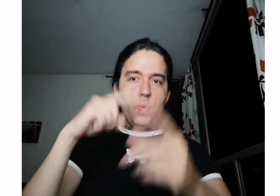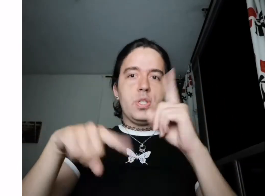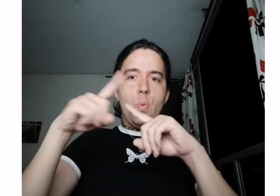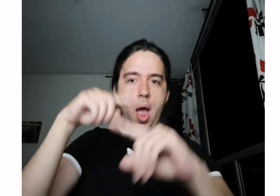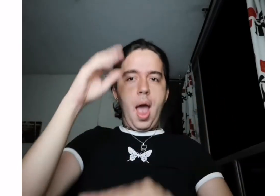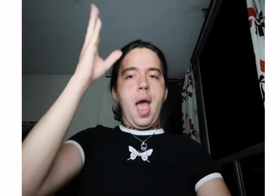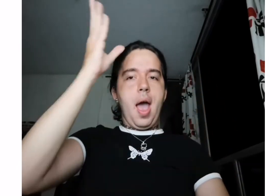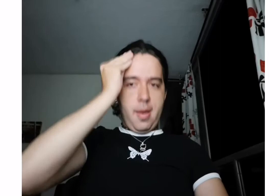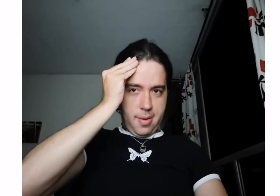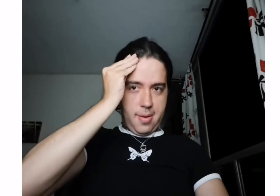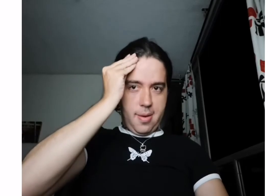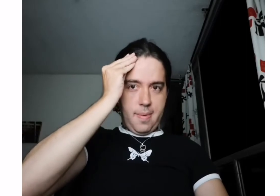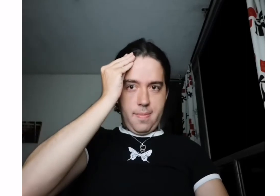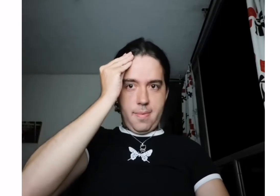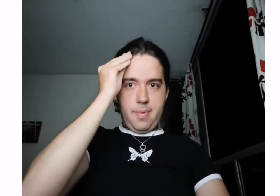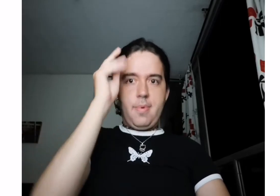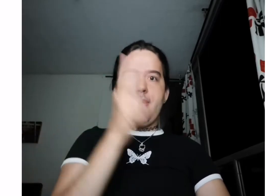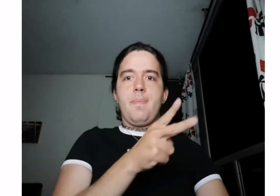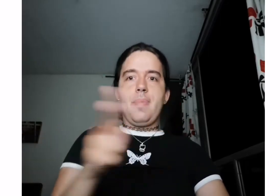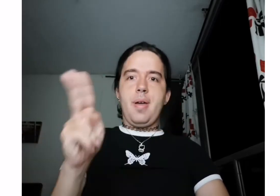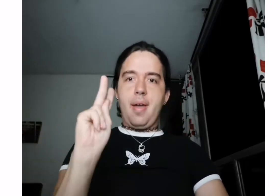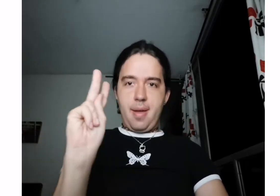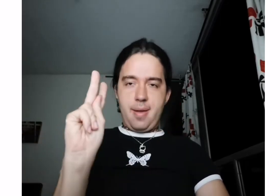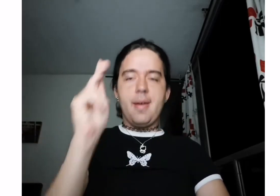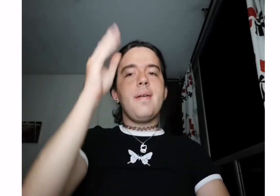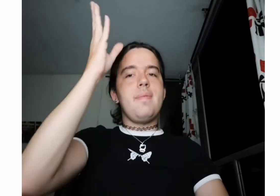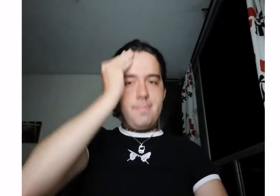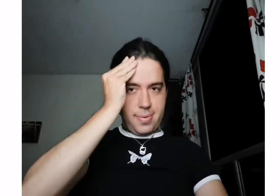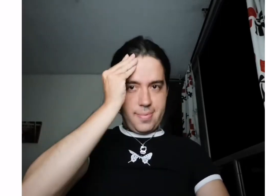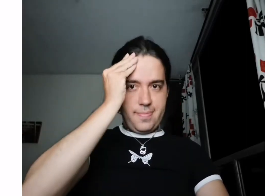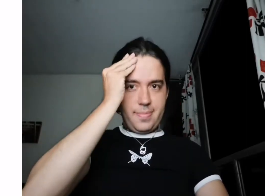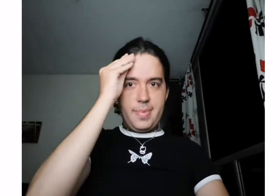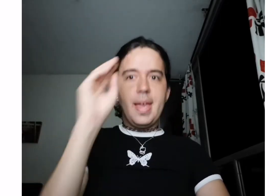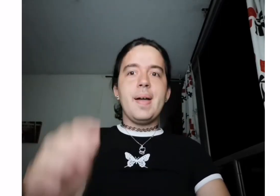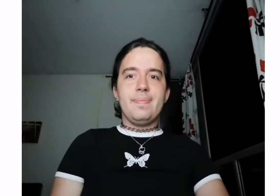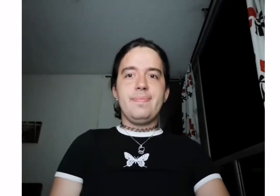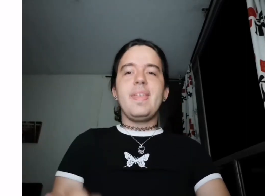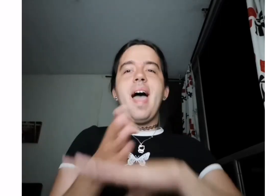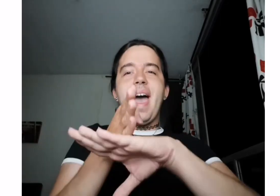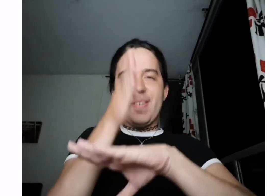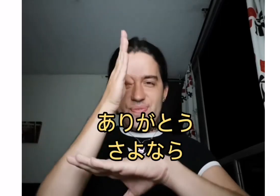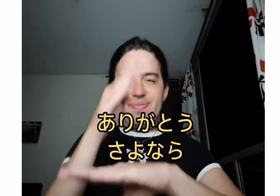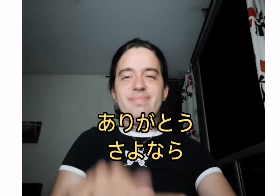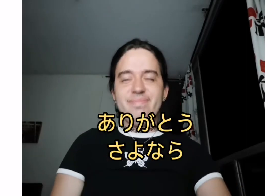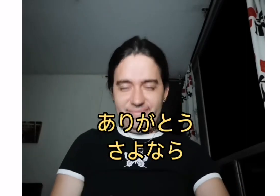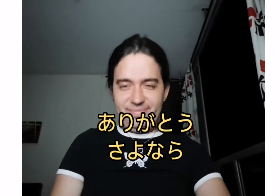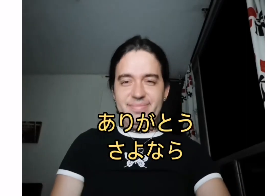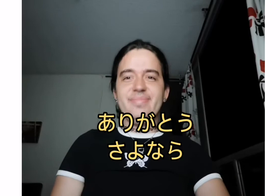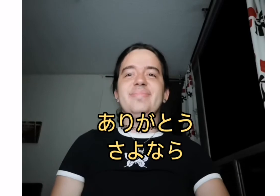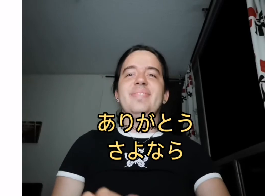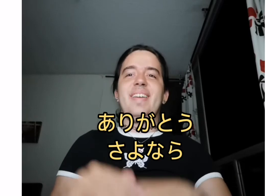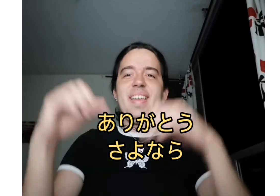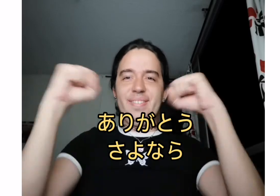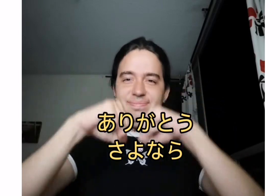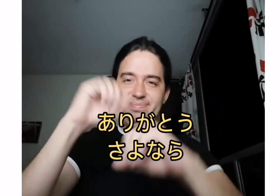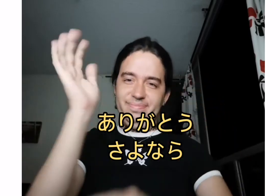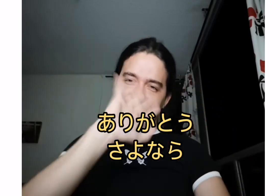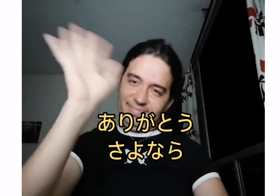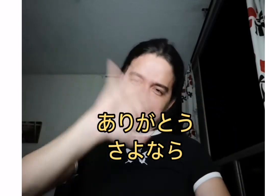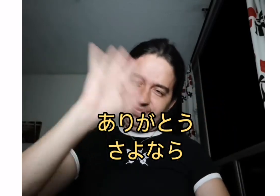turn But we can still have fun for now No, I never wanna play happy families with you But